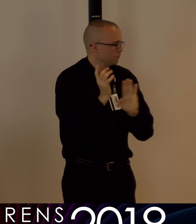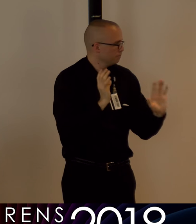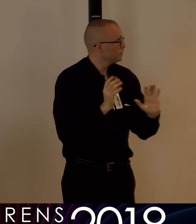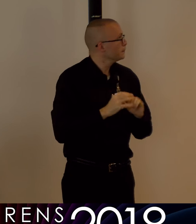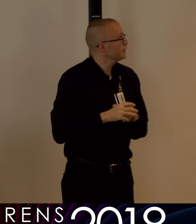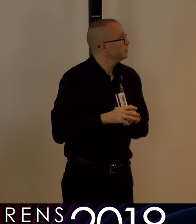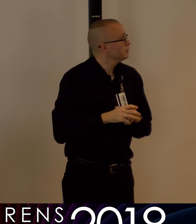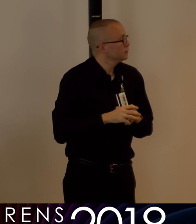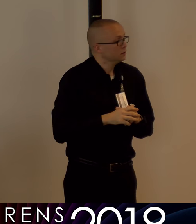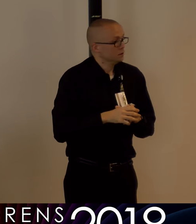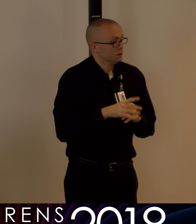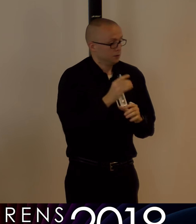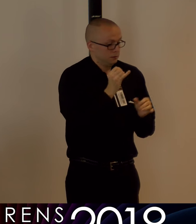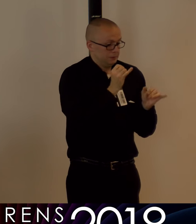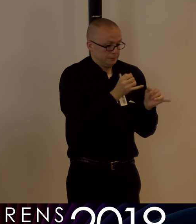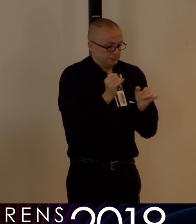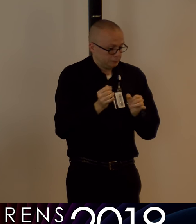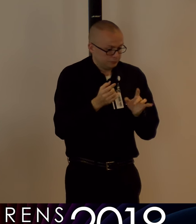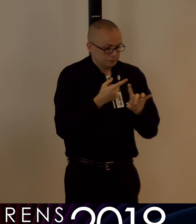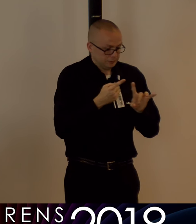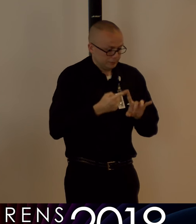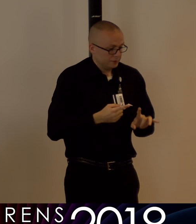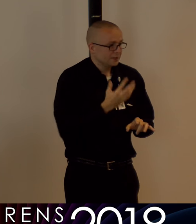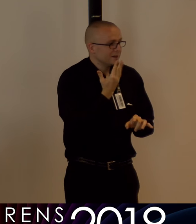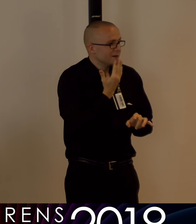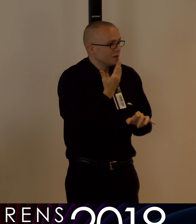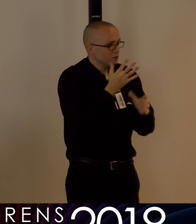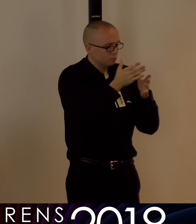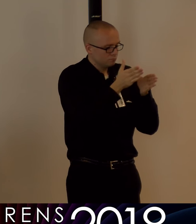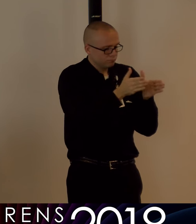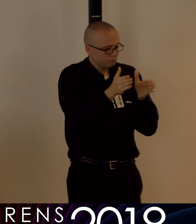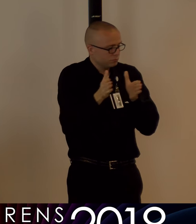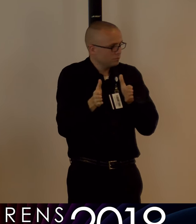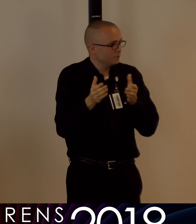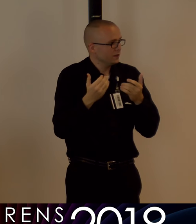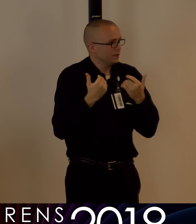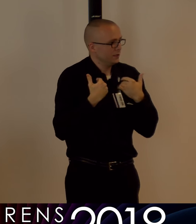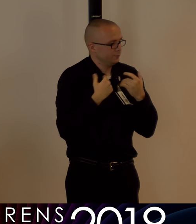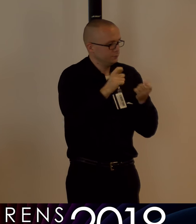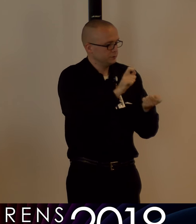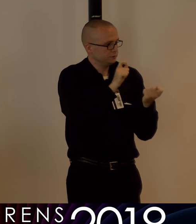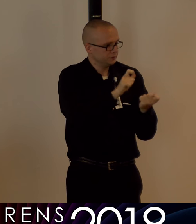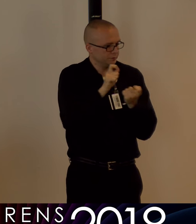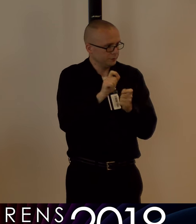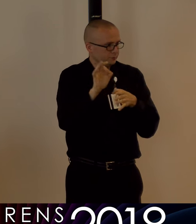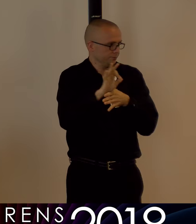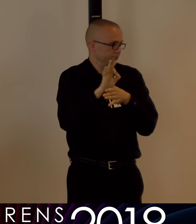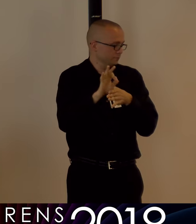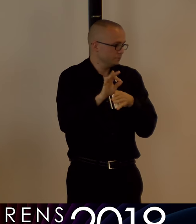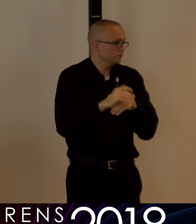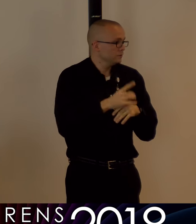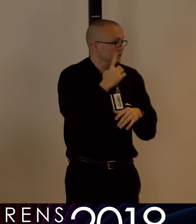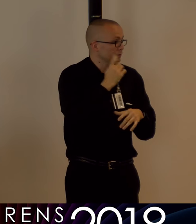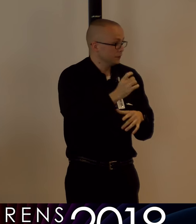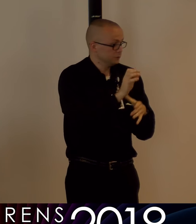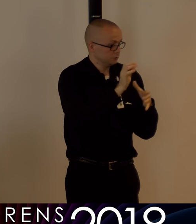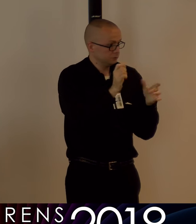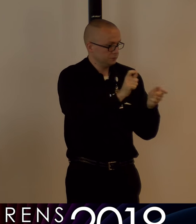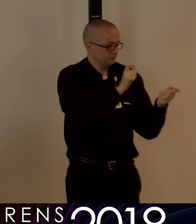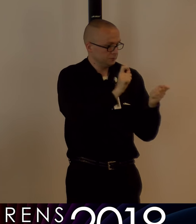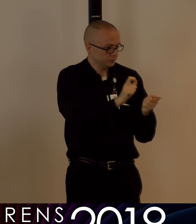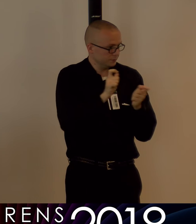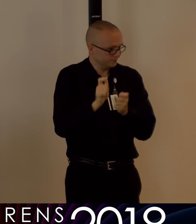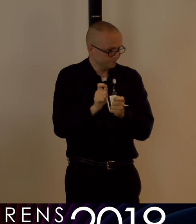So these individual colored regions of the protein have specific functions because there are specific